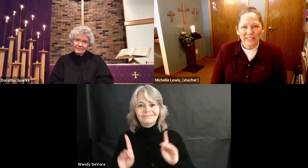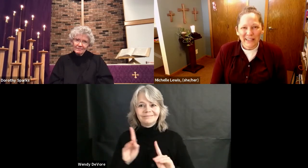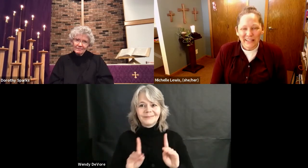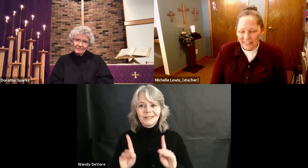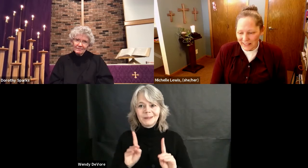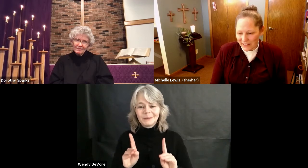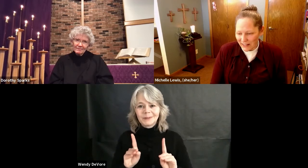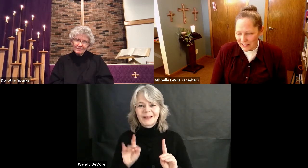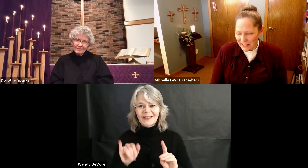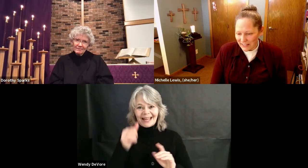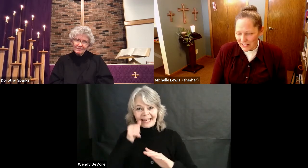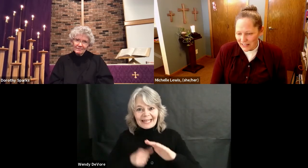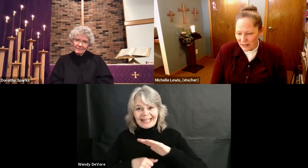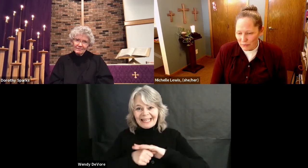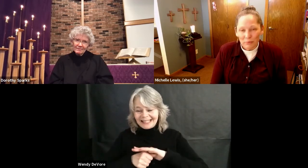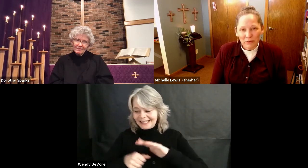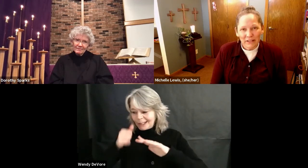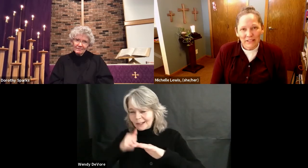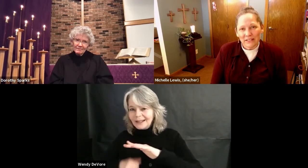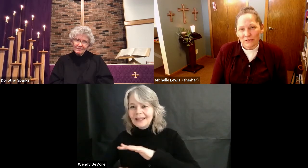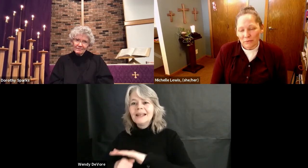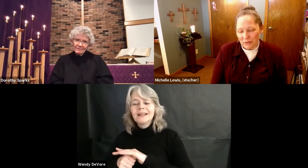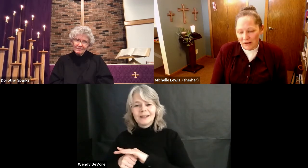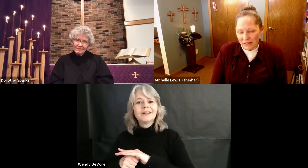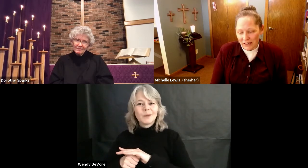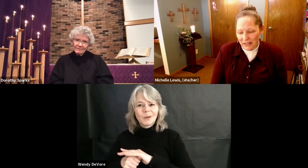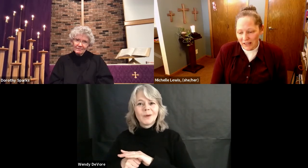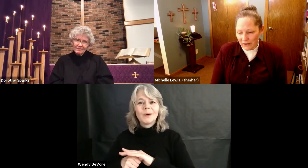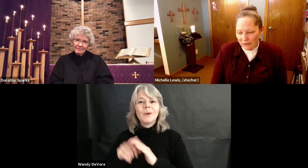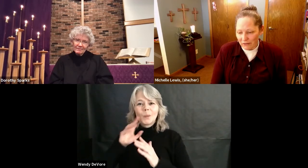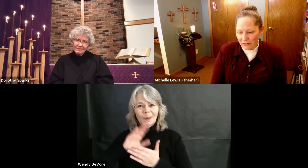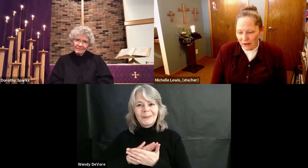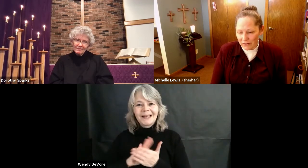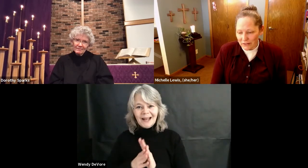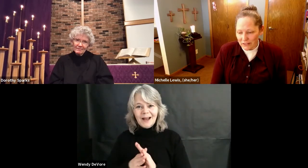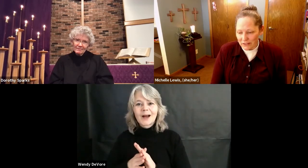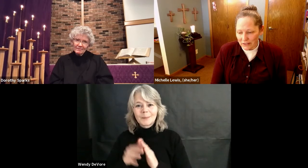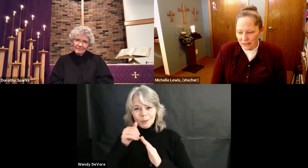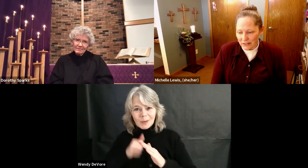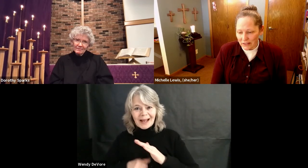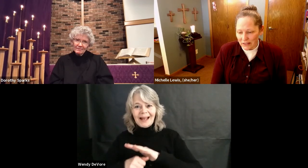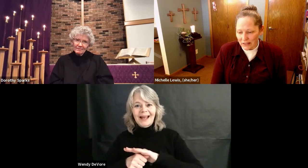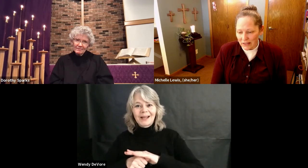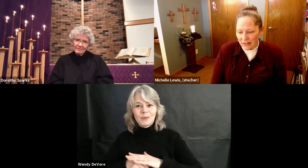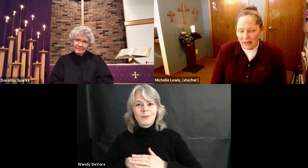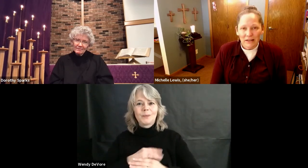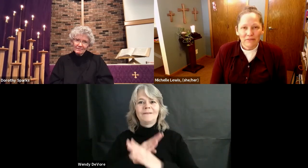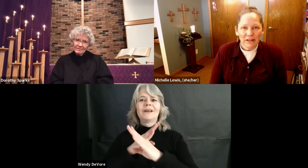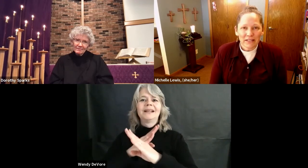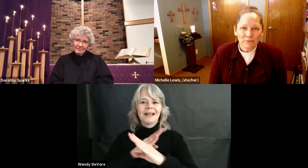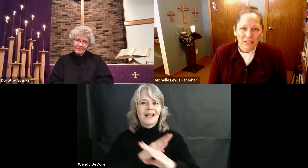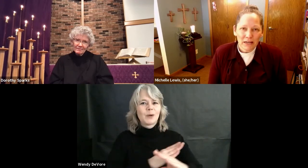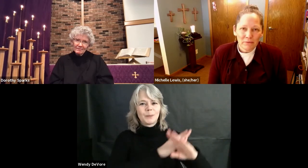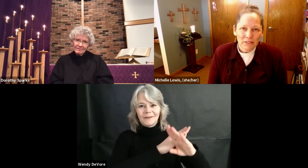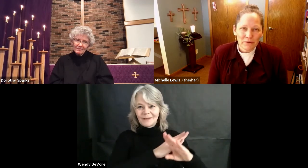Those hidden things will prevent us from loving and caring for others. And in